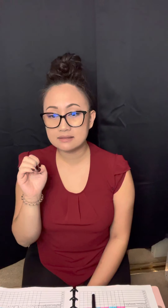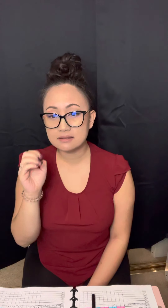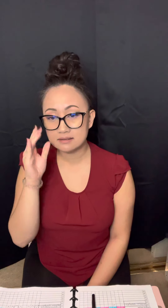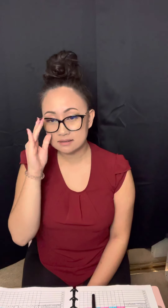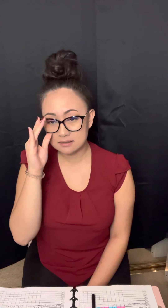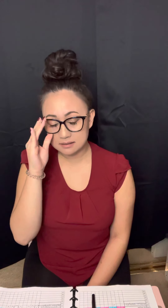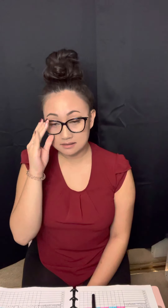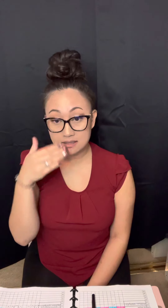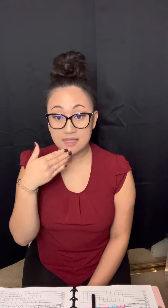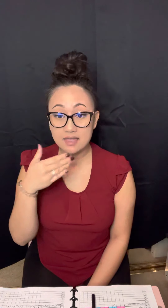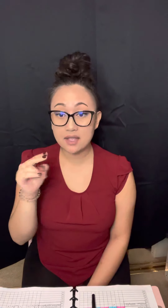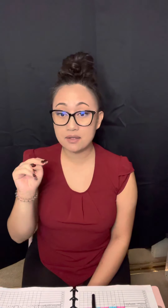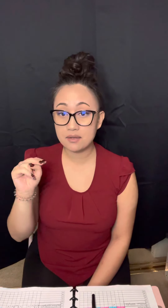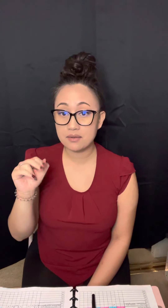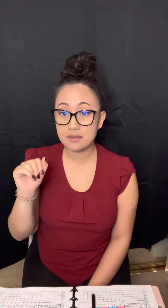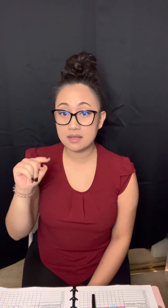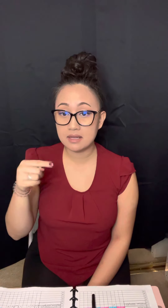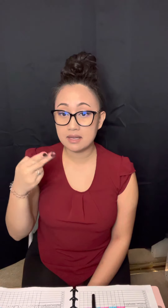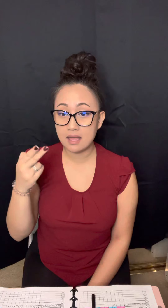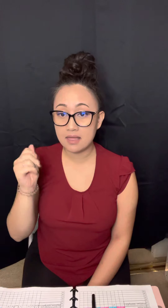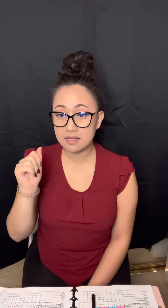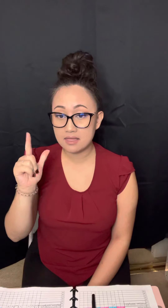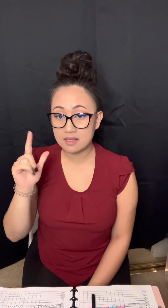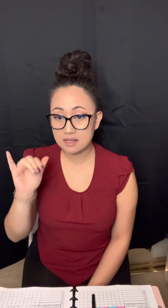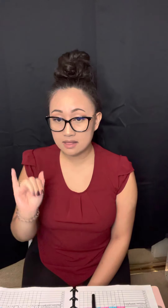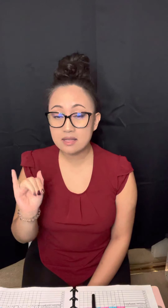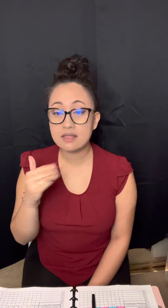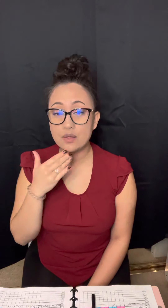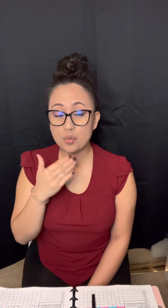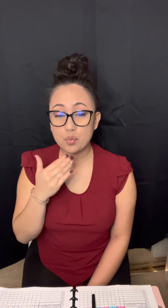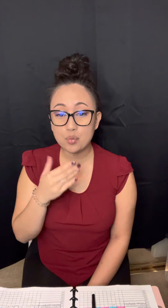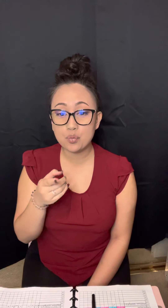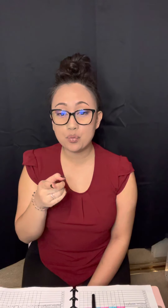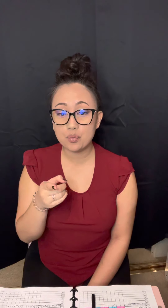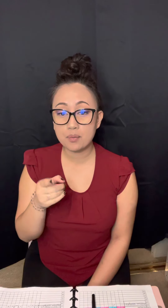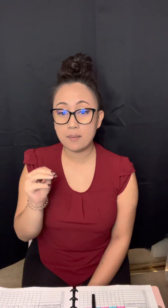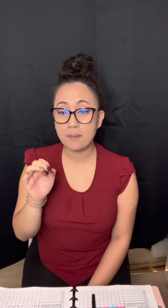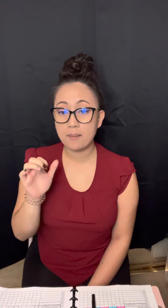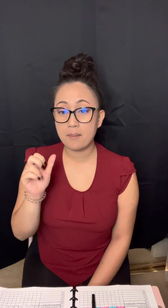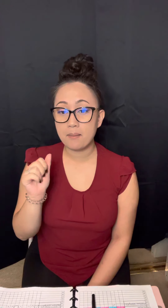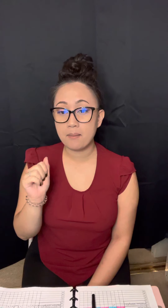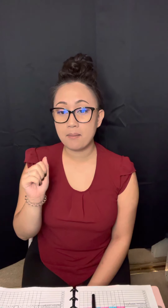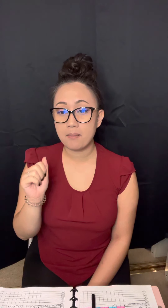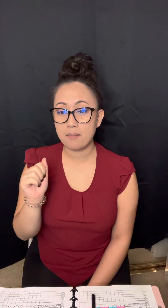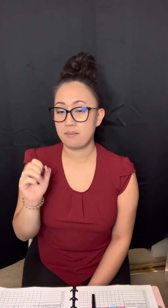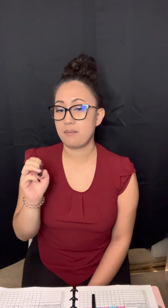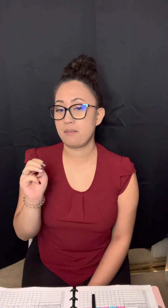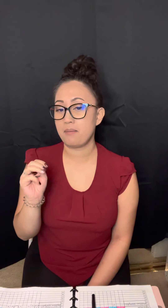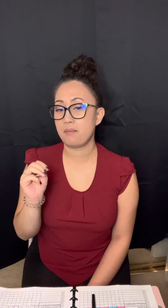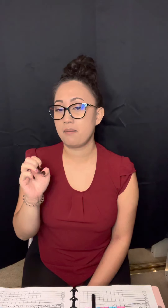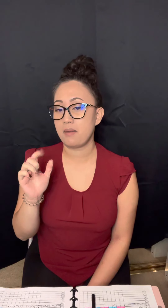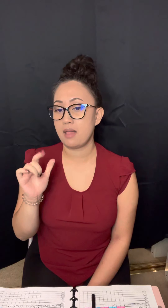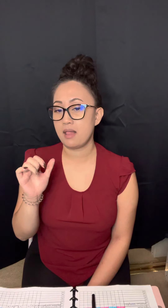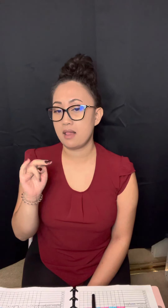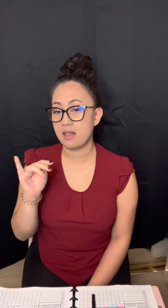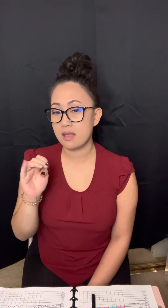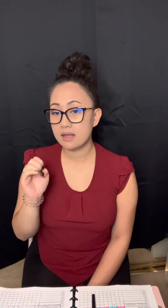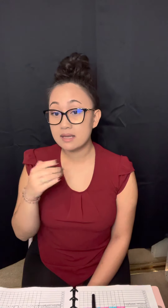Thank you, Nathalie, for showing me where you put your star. Thank you, Melanie, for showing me where you put your star. Thank you, Bella. Thank you,